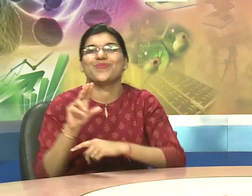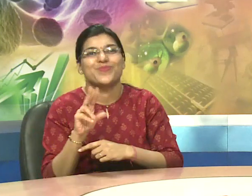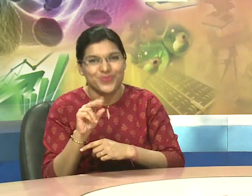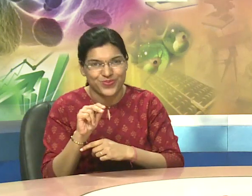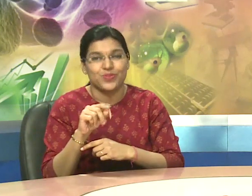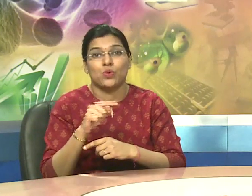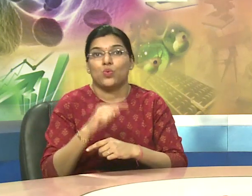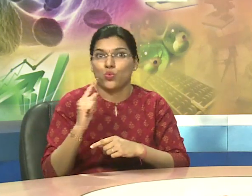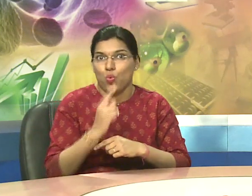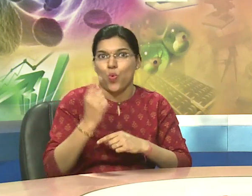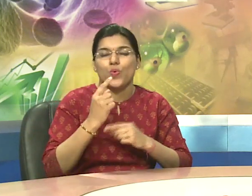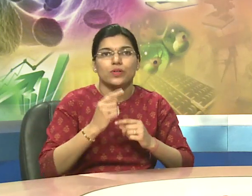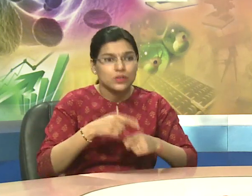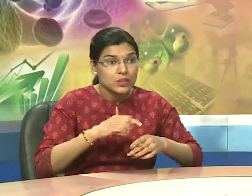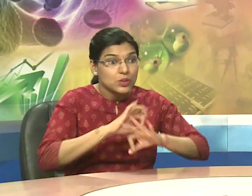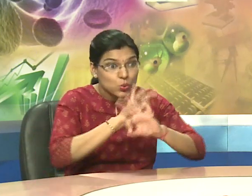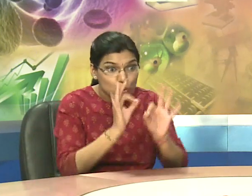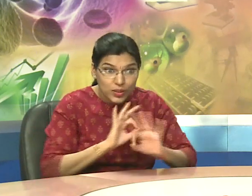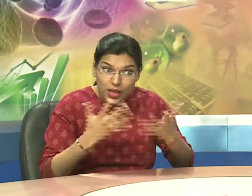such as plastic for making bottle.